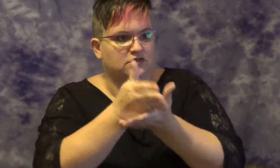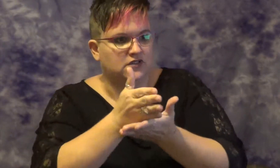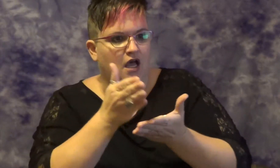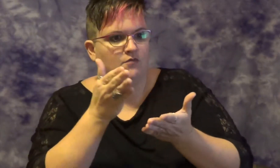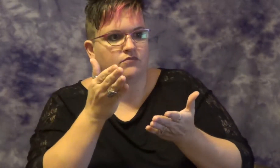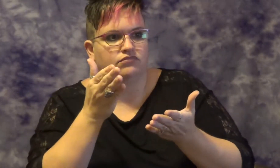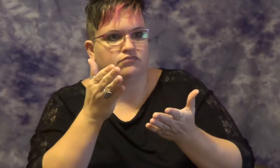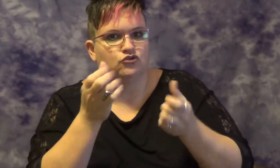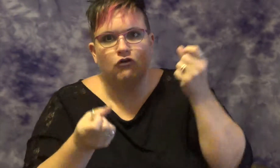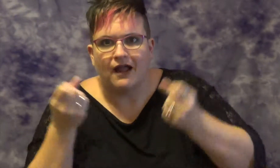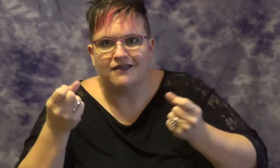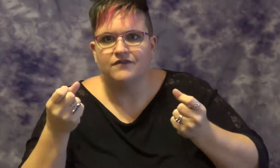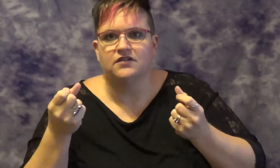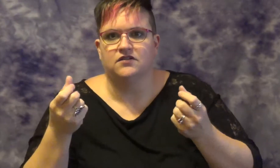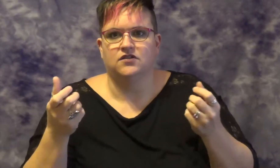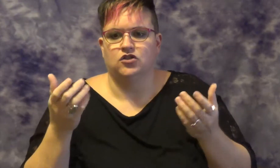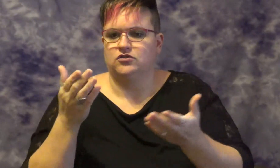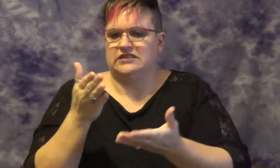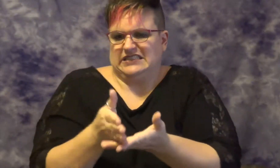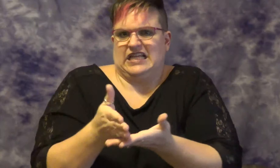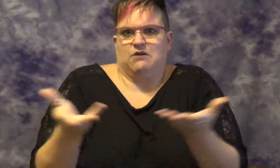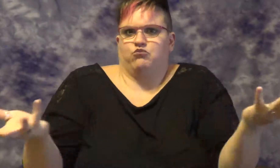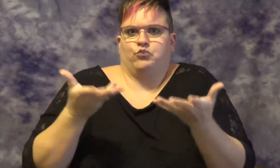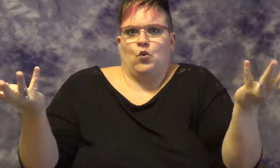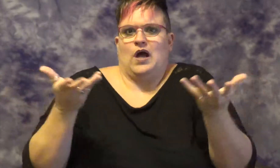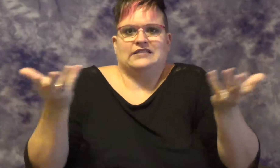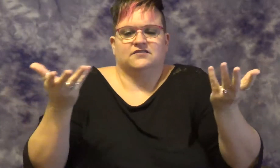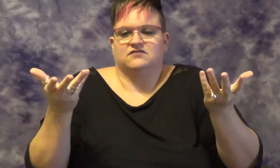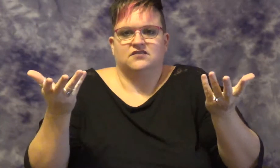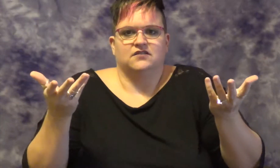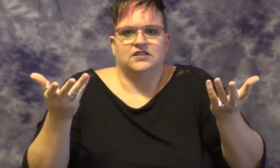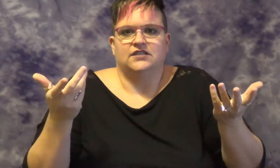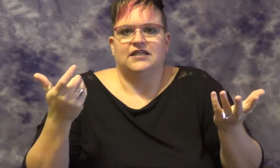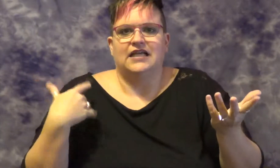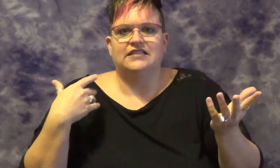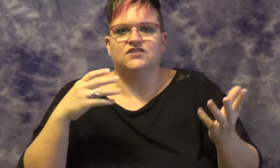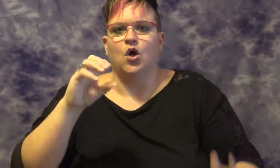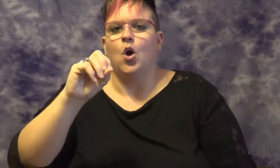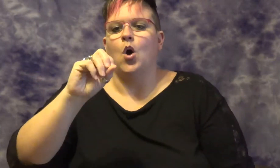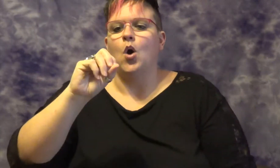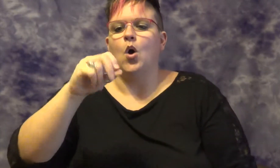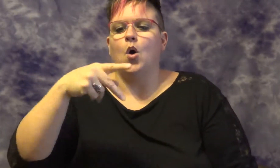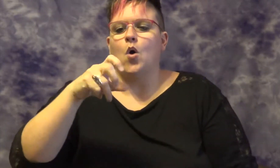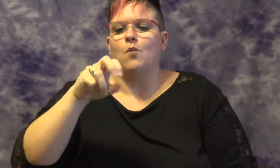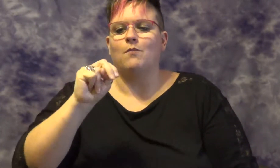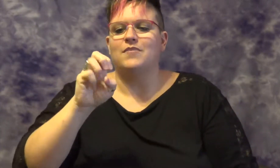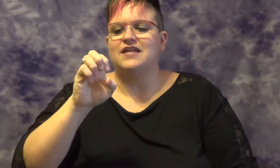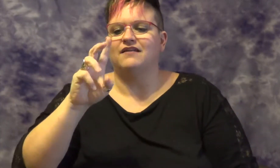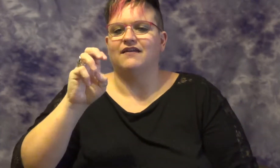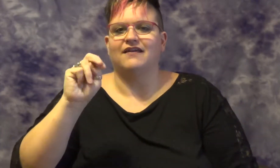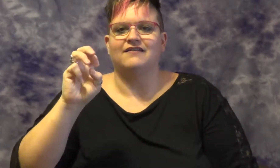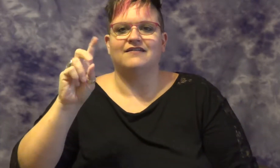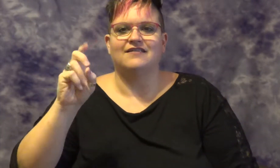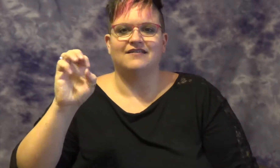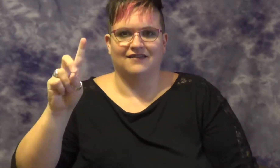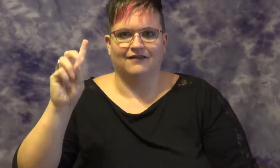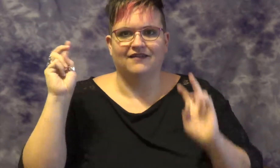What's going to be stopped? What can you be stopped? Driving, stopped what? It's